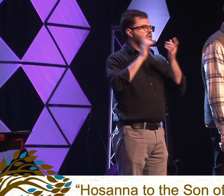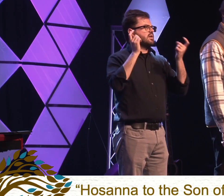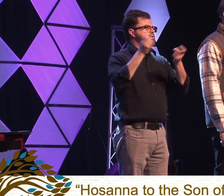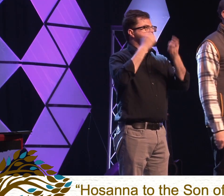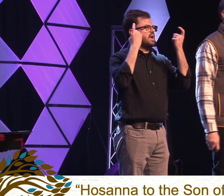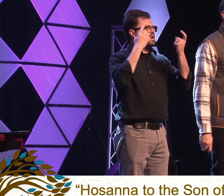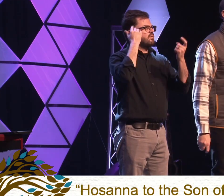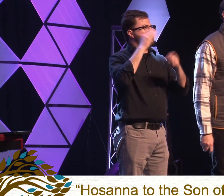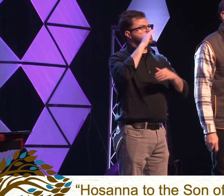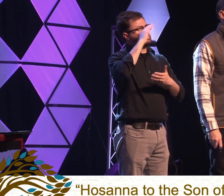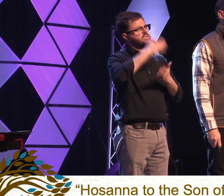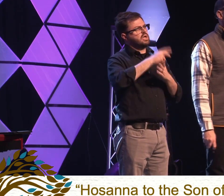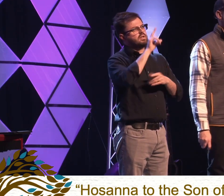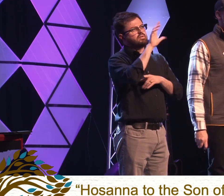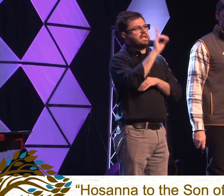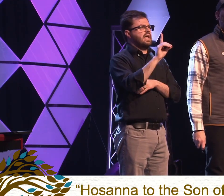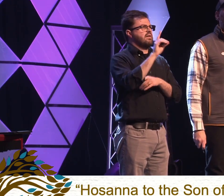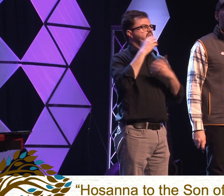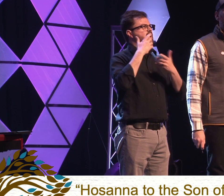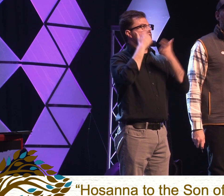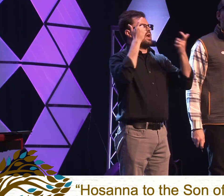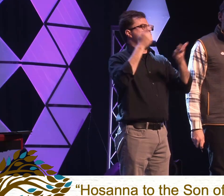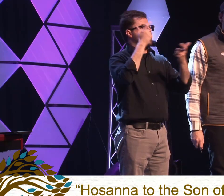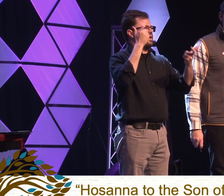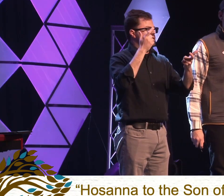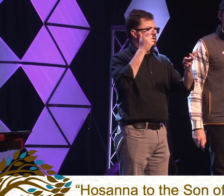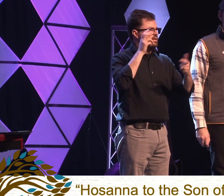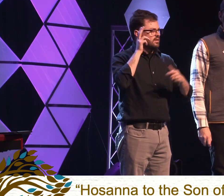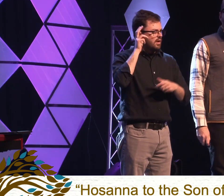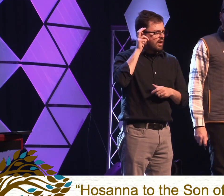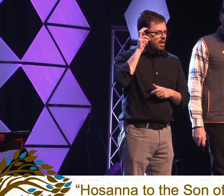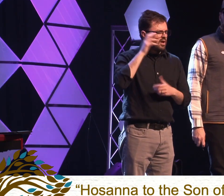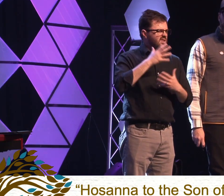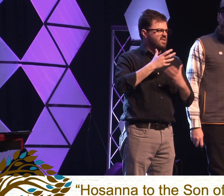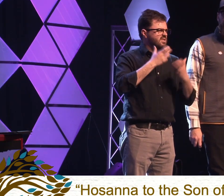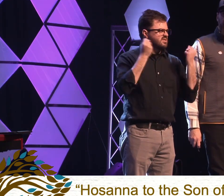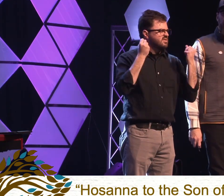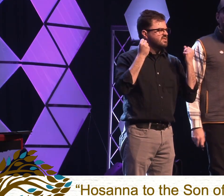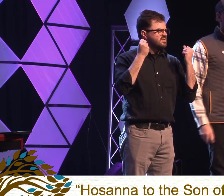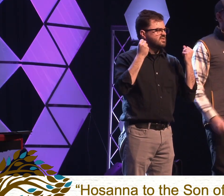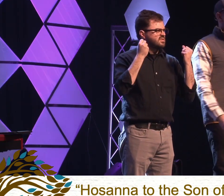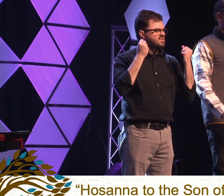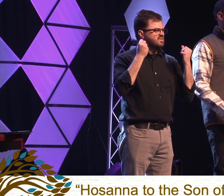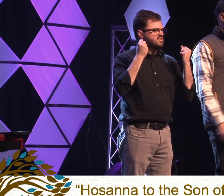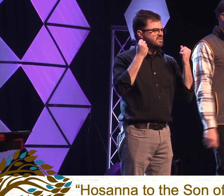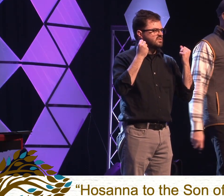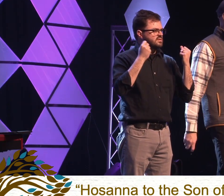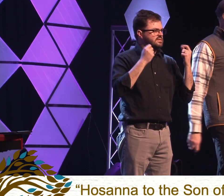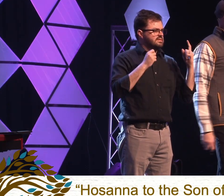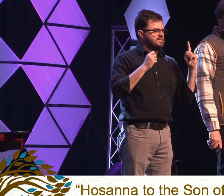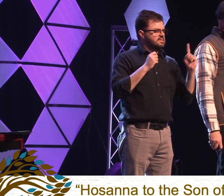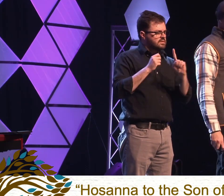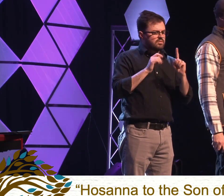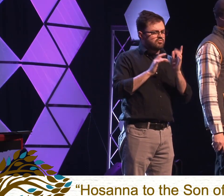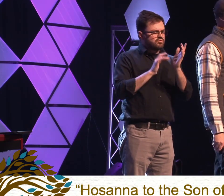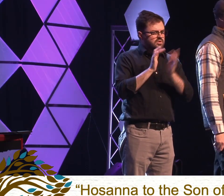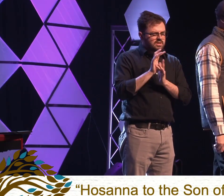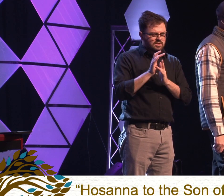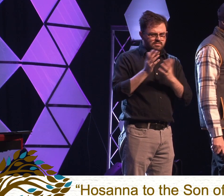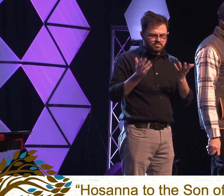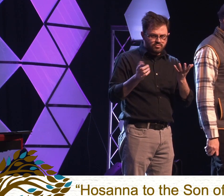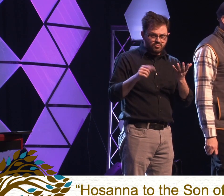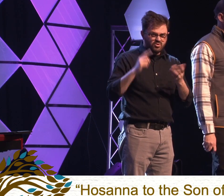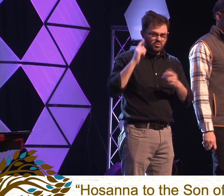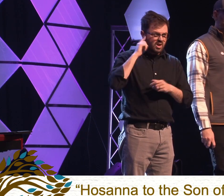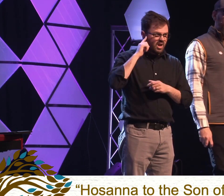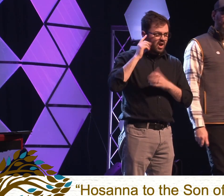of David, when they heard all of this, they got angry. And they said to Jesus, do you hear